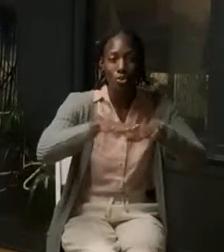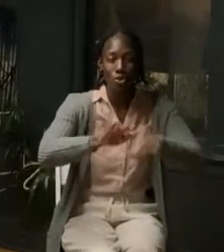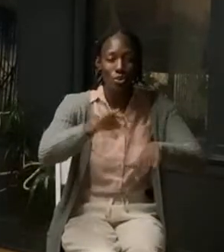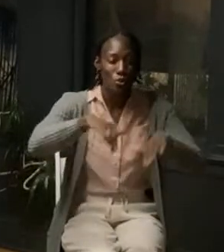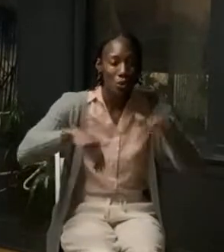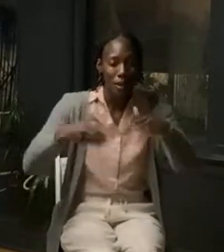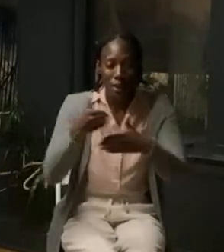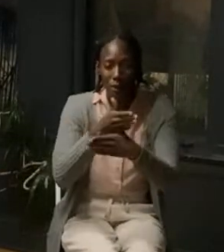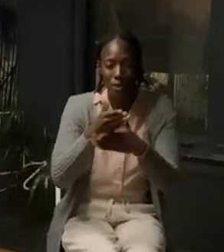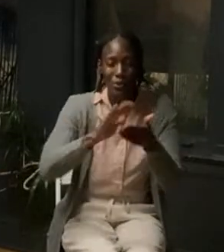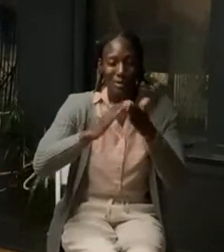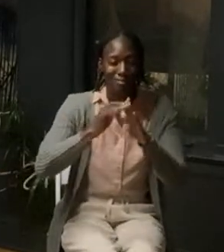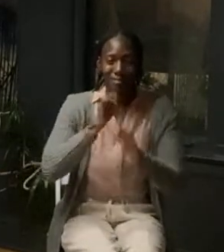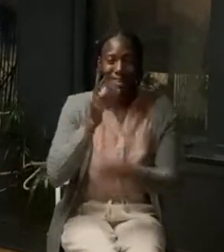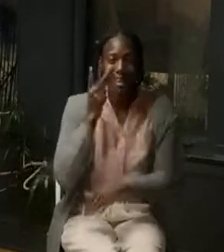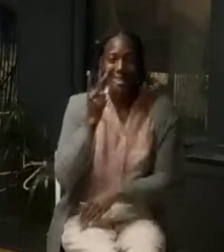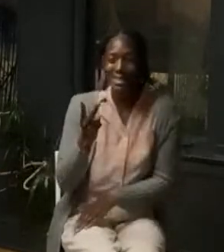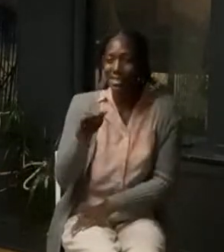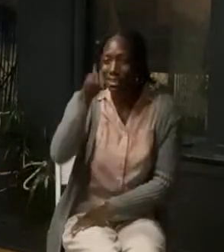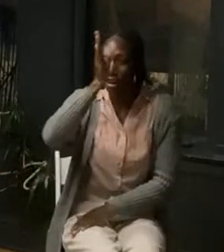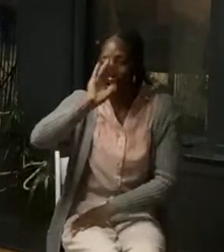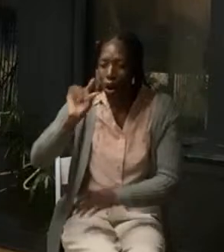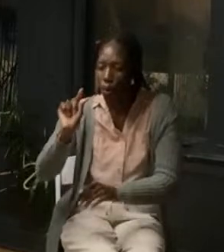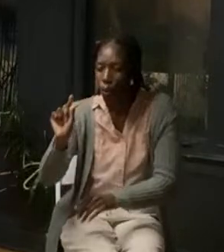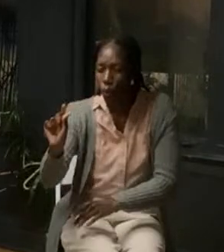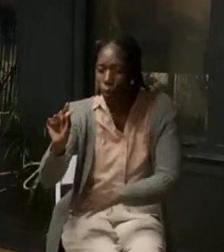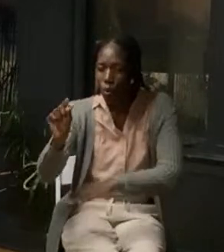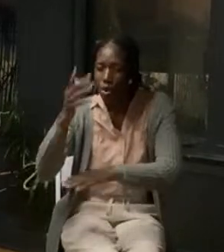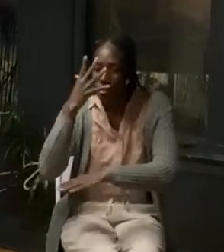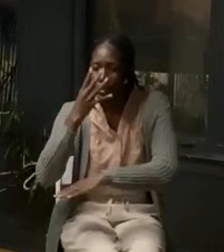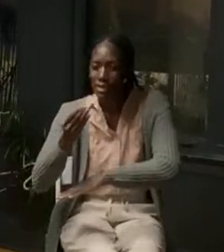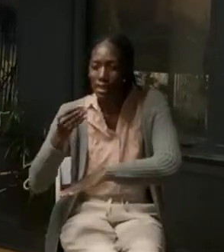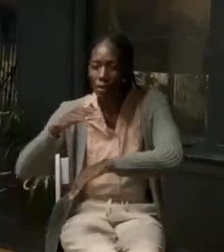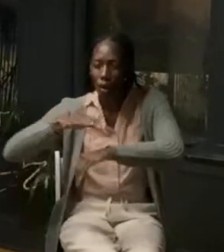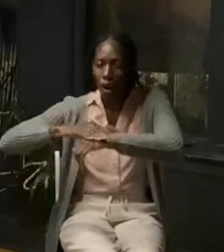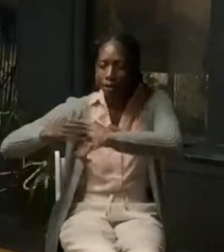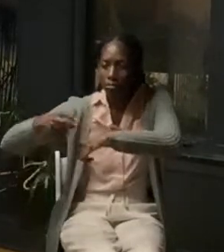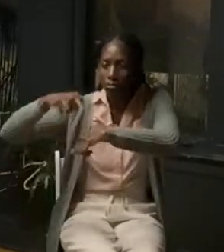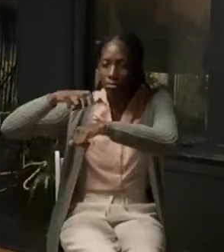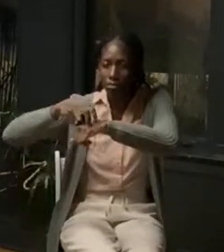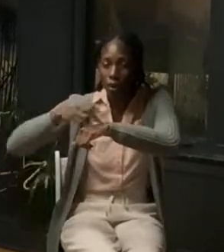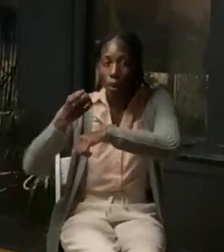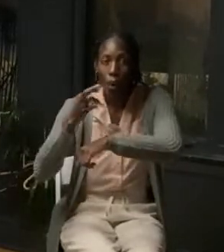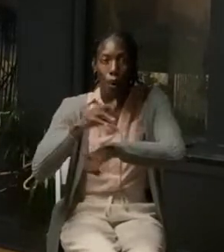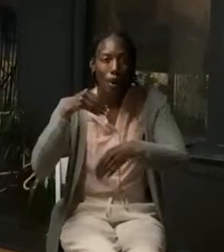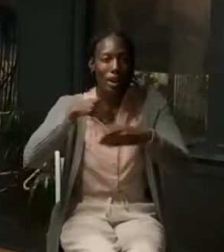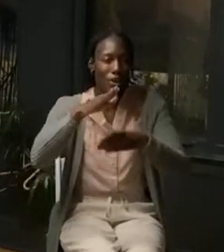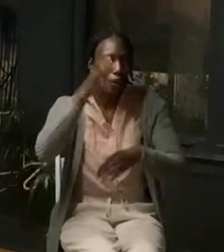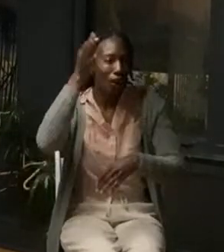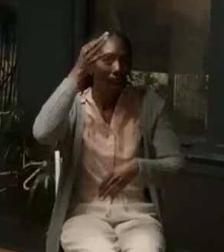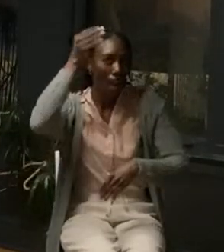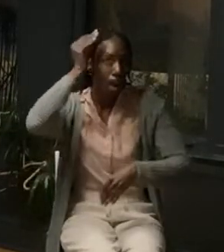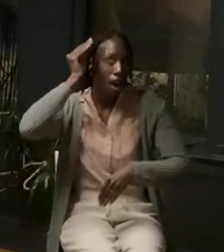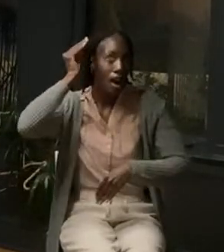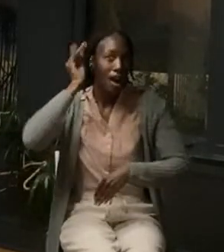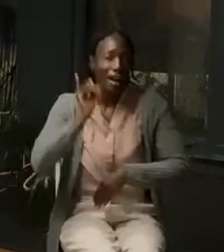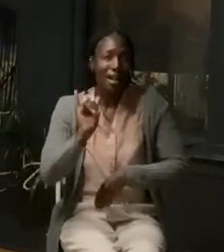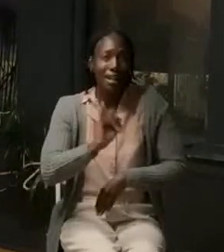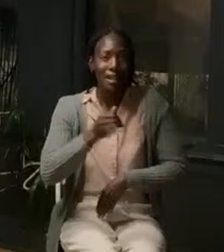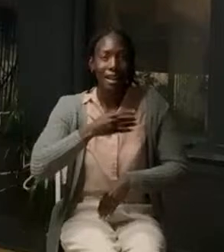the tiny God asleep on a hinge or woven into your hair, dropped like a cottonwood flake of summer